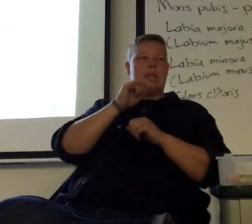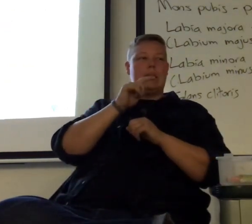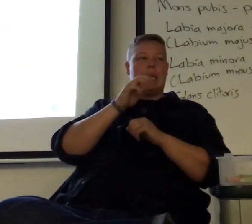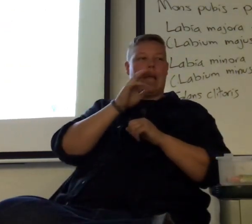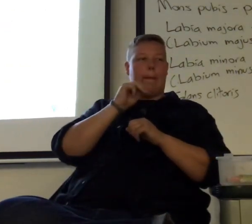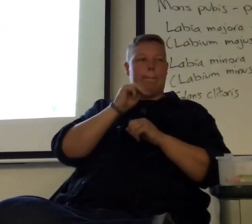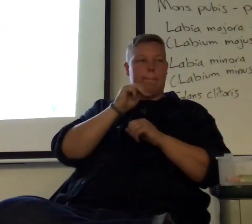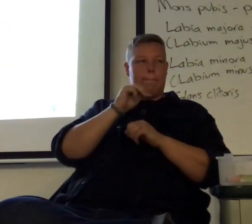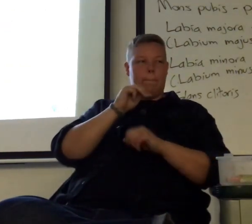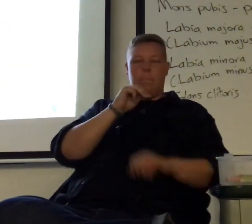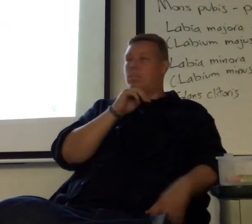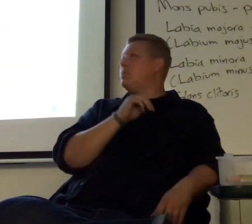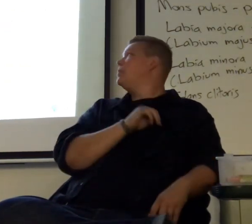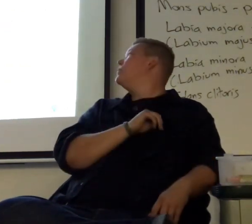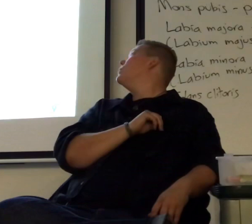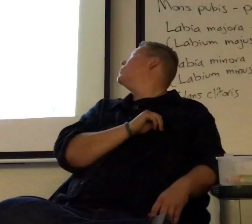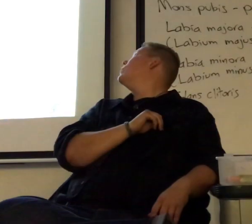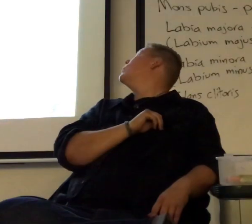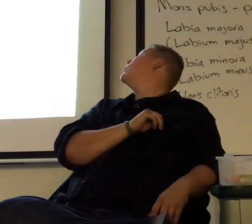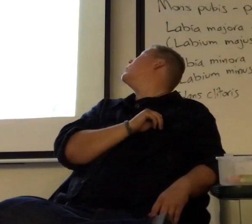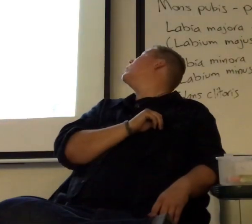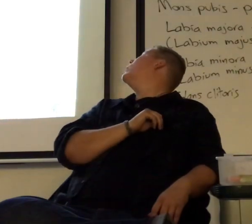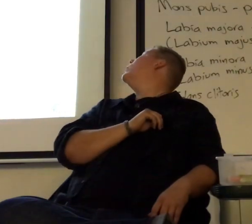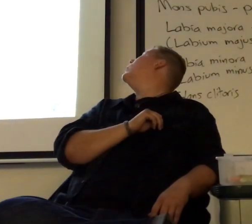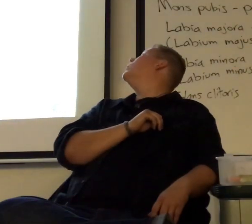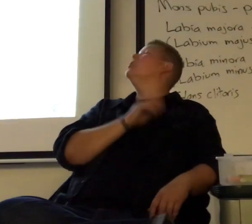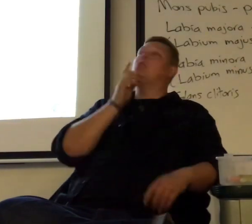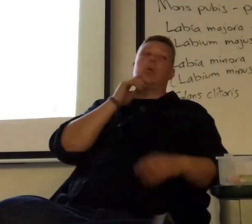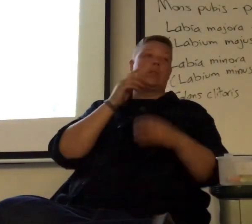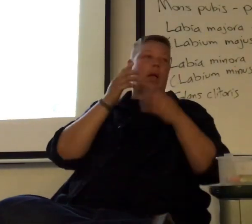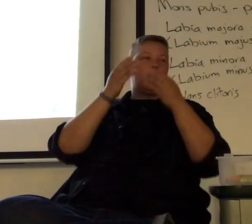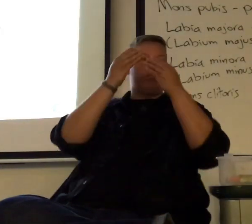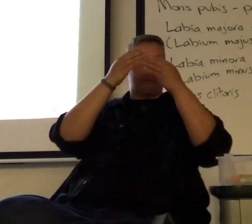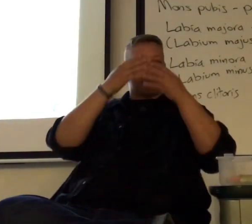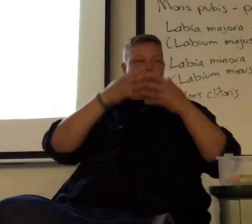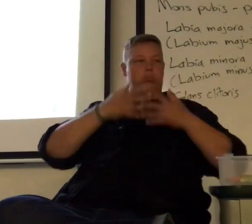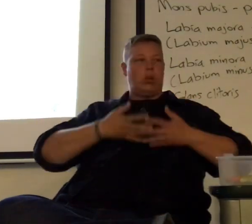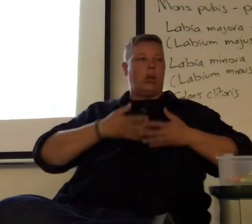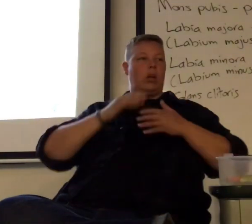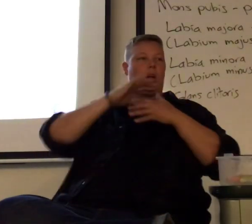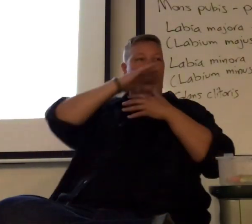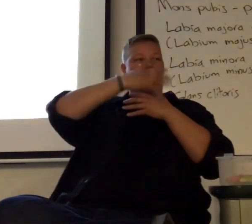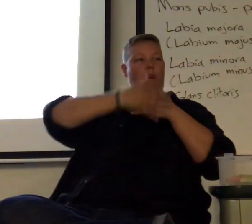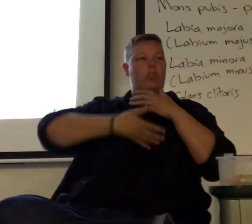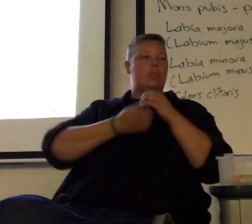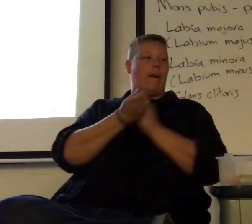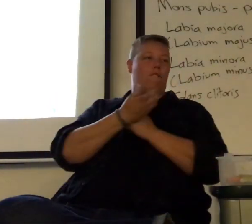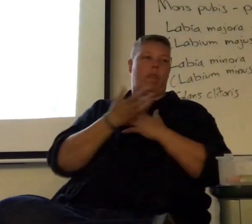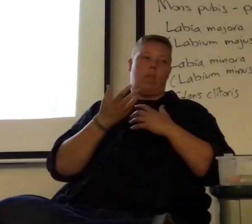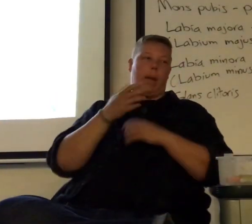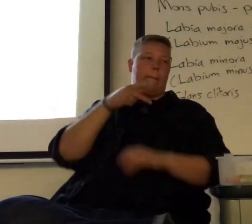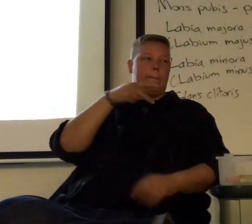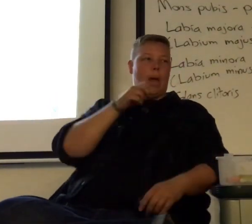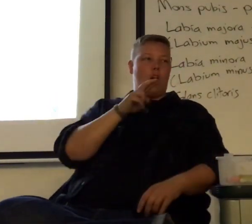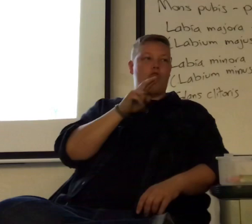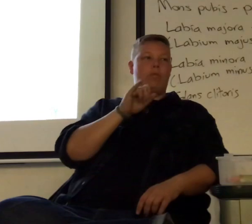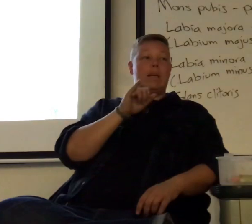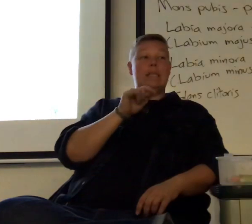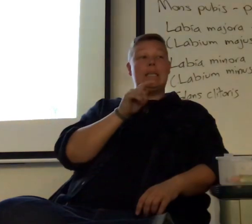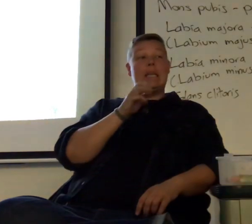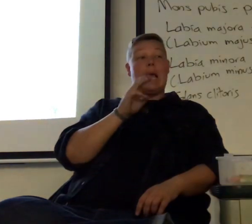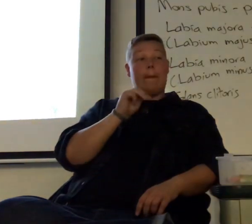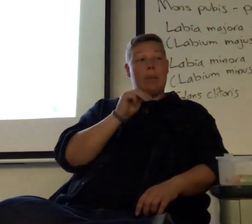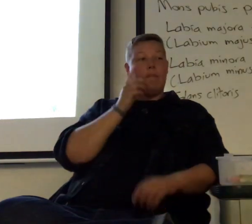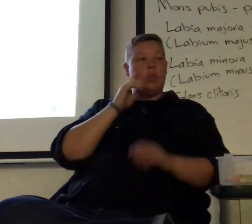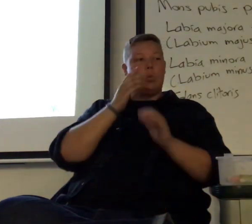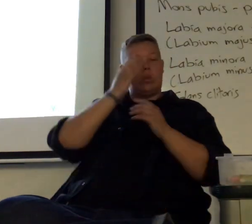with peritoneum, it drapes all the way down and it covers everything. And if you take a slice right through there and look